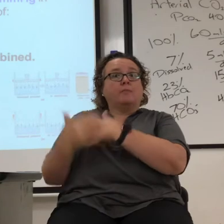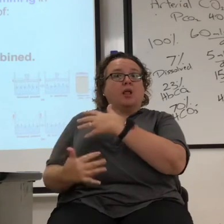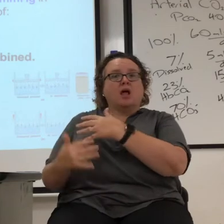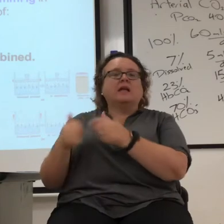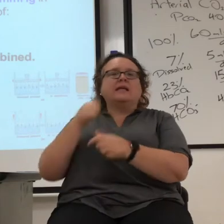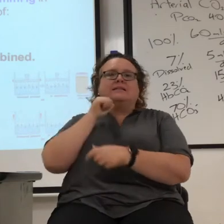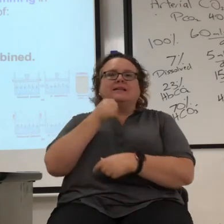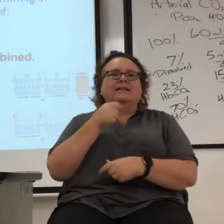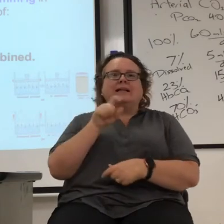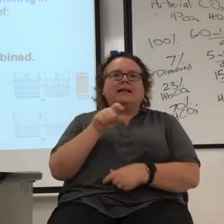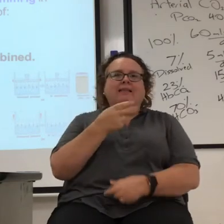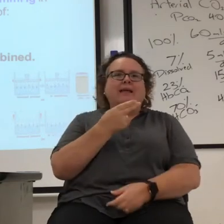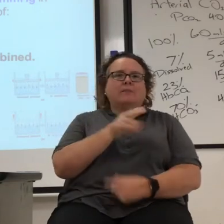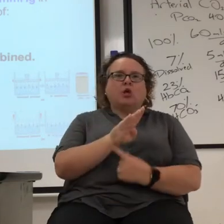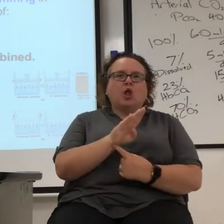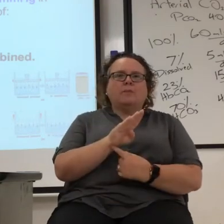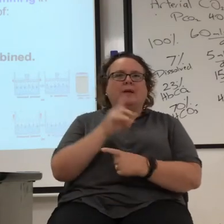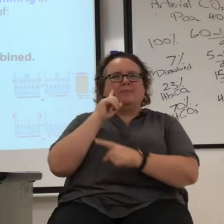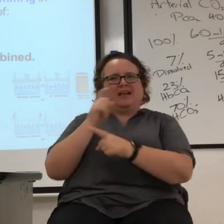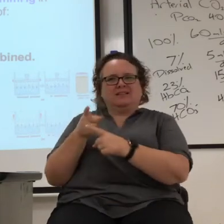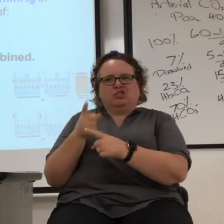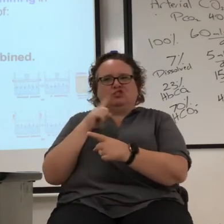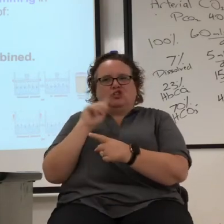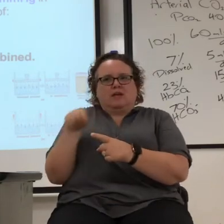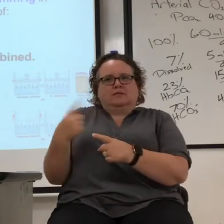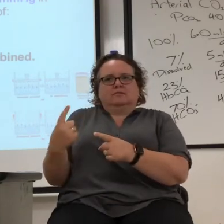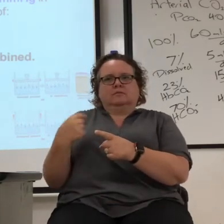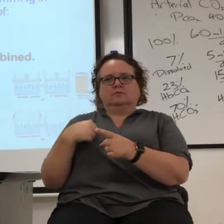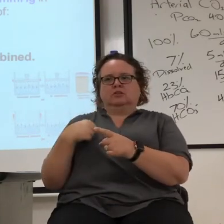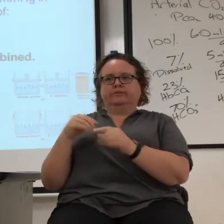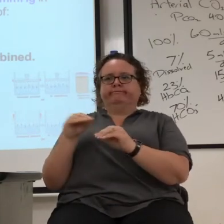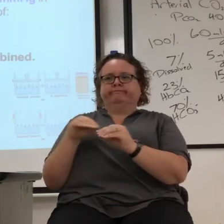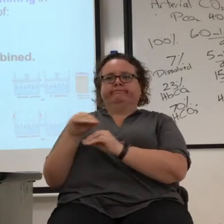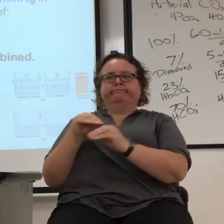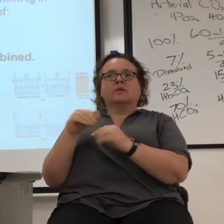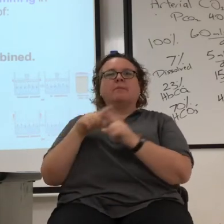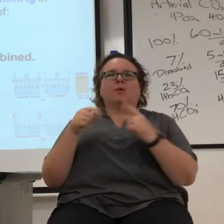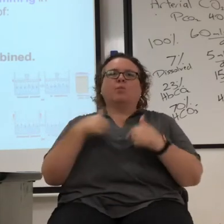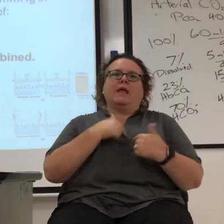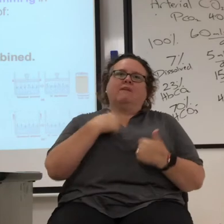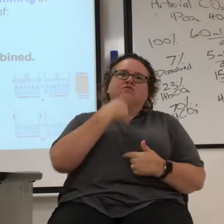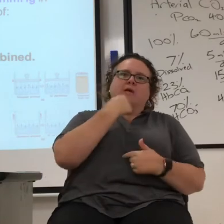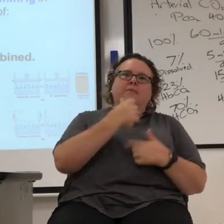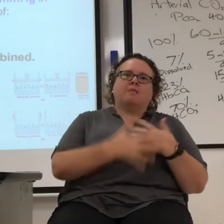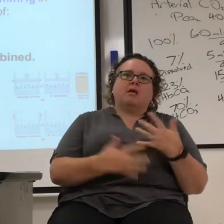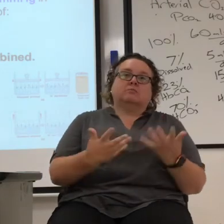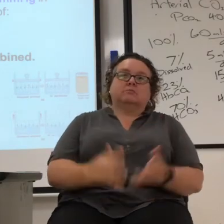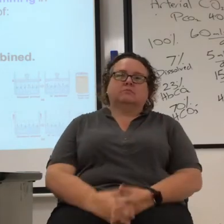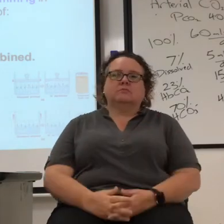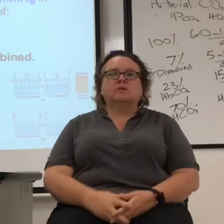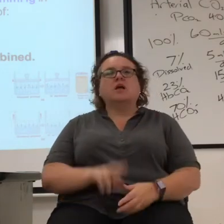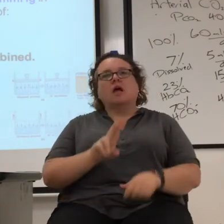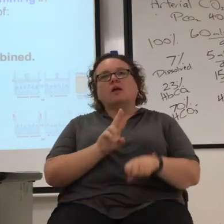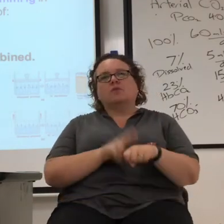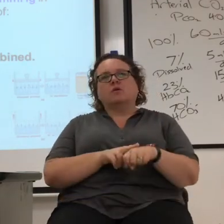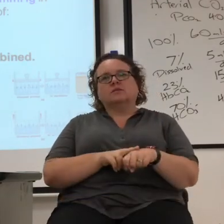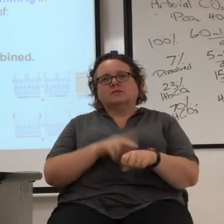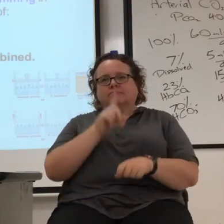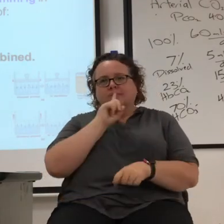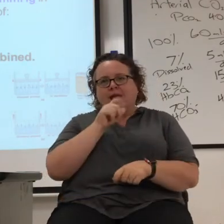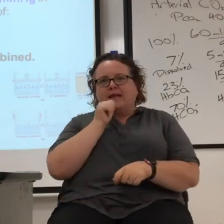doesn't need the hemoglobin because it's just, it gets it in there. Okay? We have red blood. Of course, I didn't have to tell you